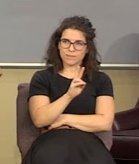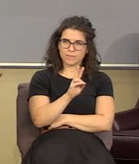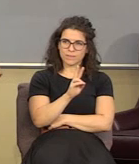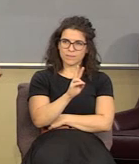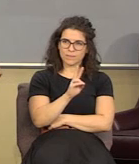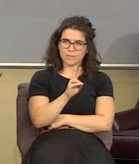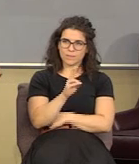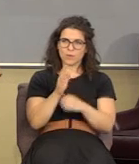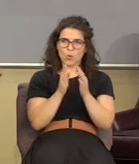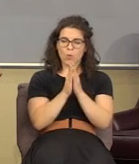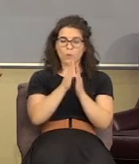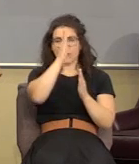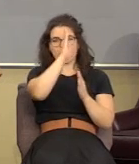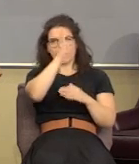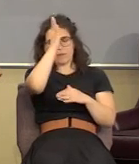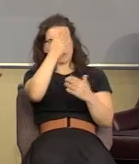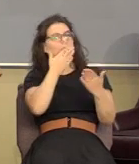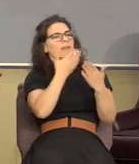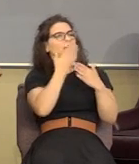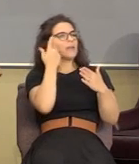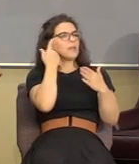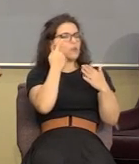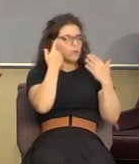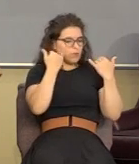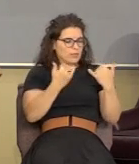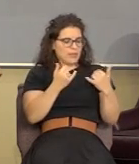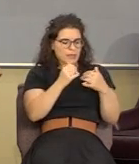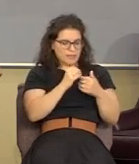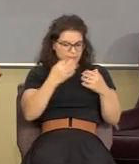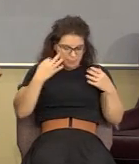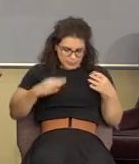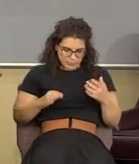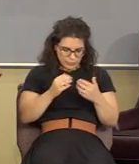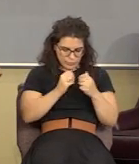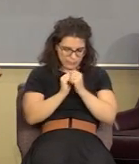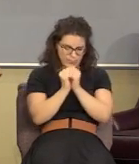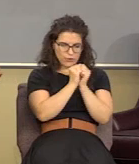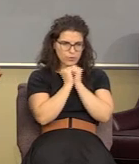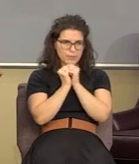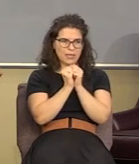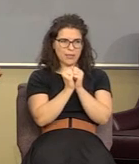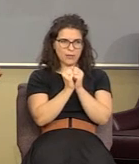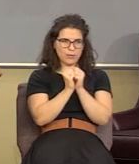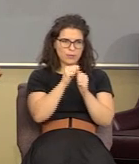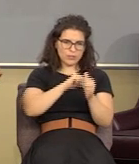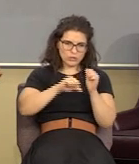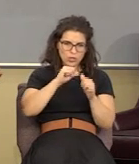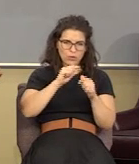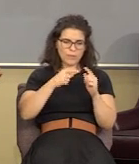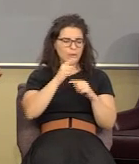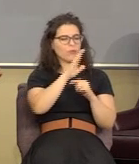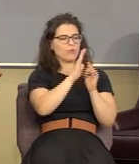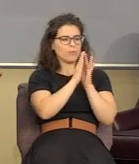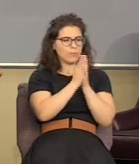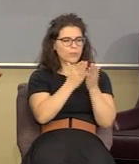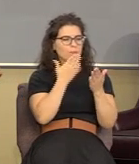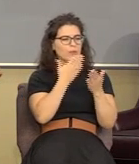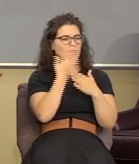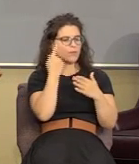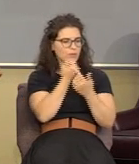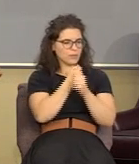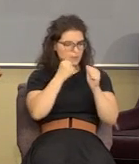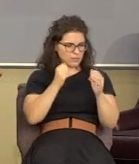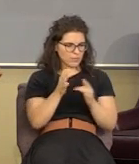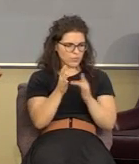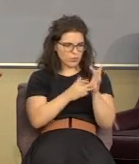Our God and Father, we thank you today for the privilege we have of fellowshipping together with one another around your word. We thank you for our Savior, the Lord Jesus Christ.